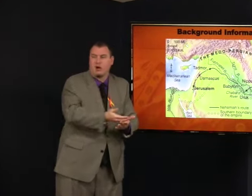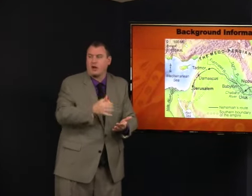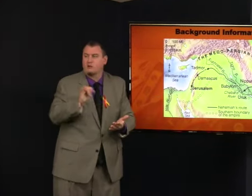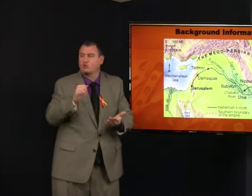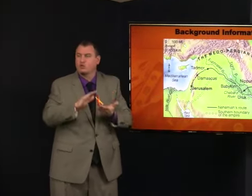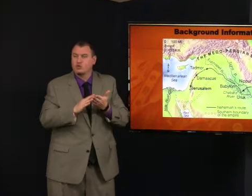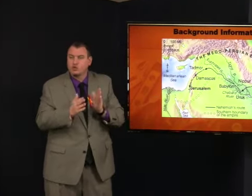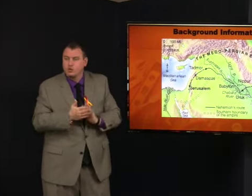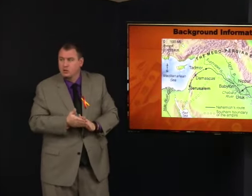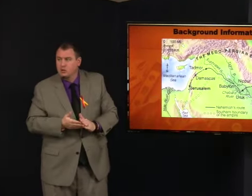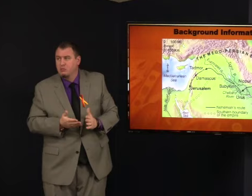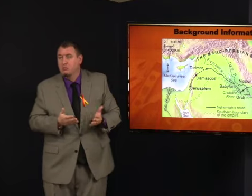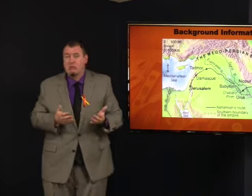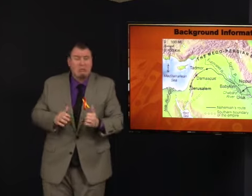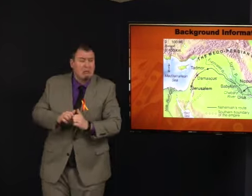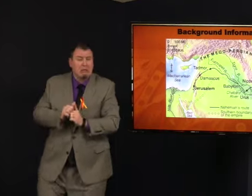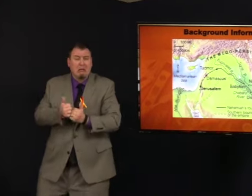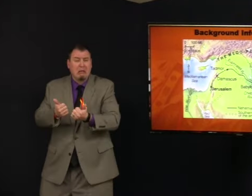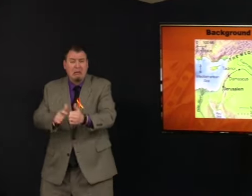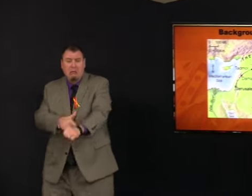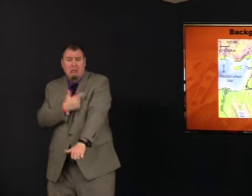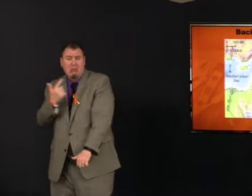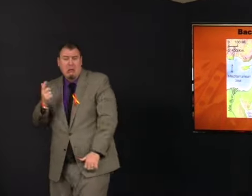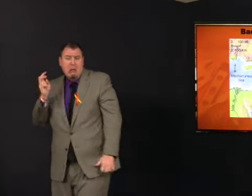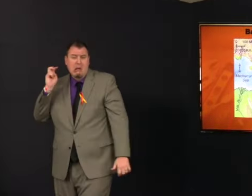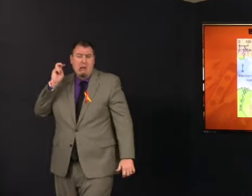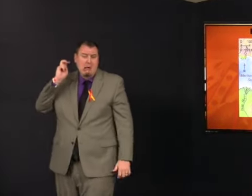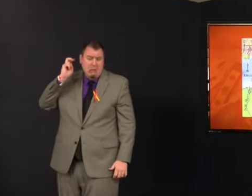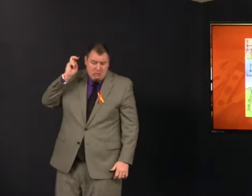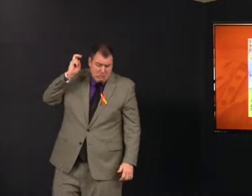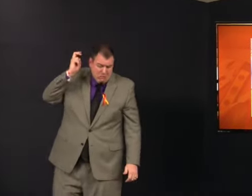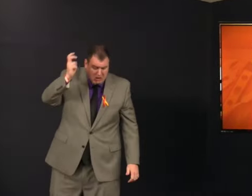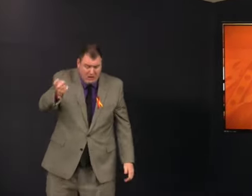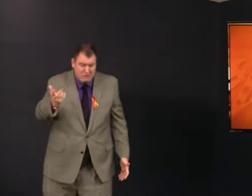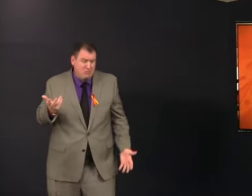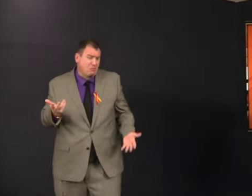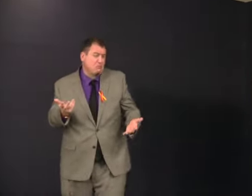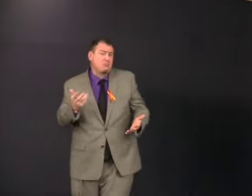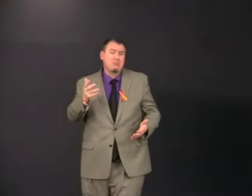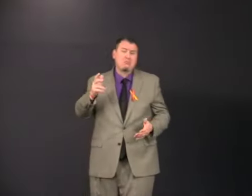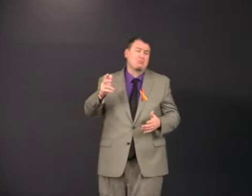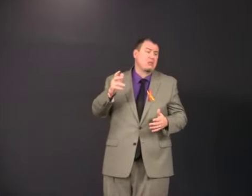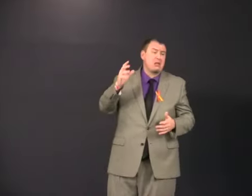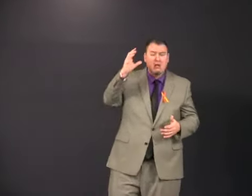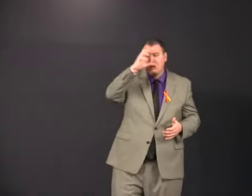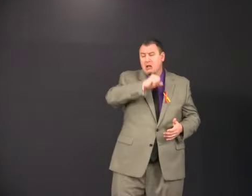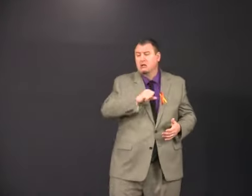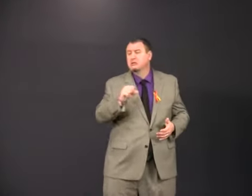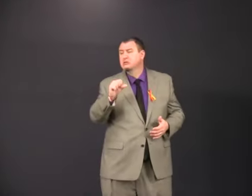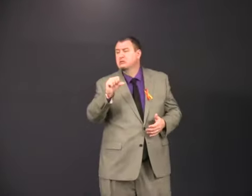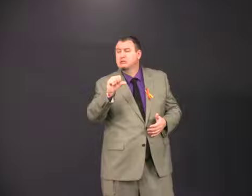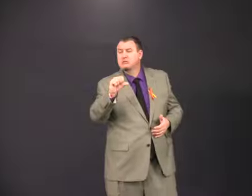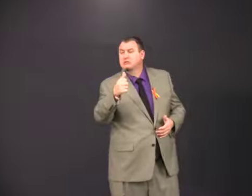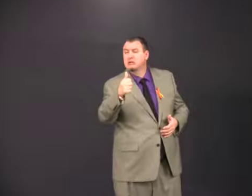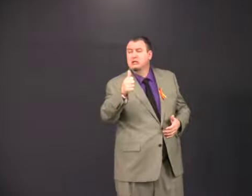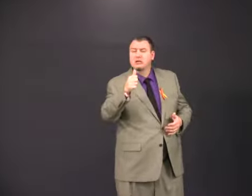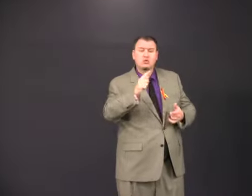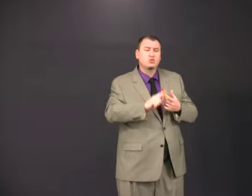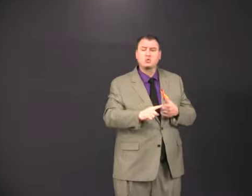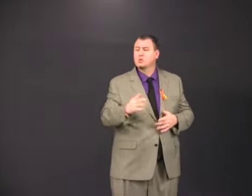Until he gets to Jerusalem. How long did it take for him to travel? We guess maybe